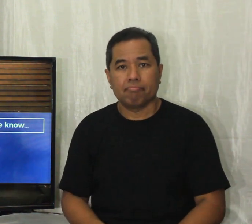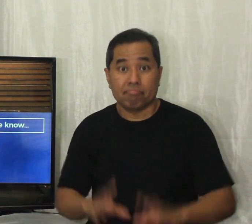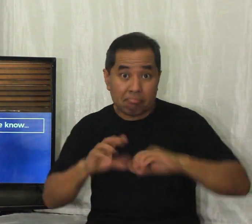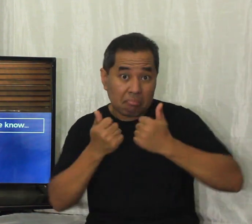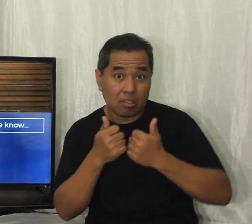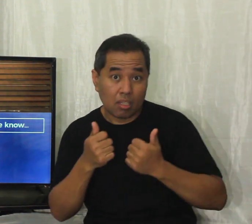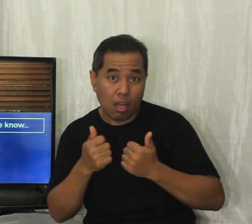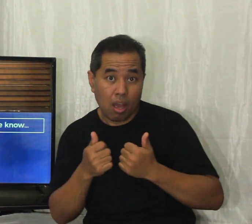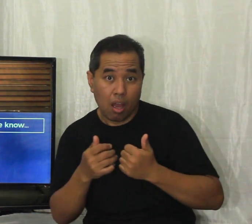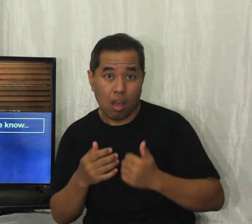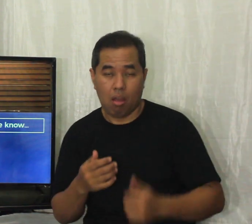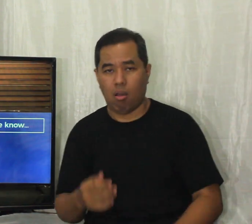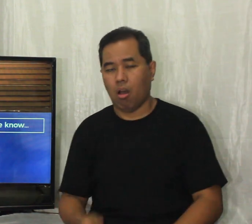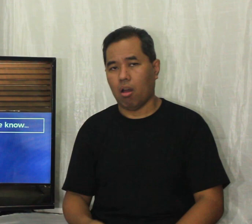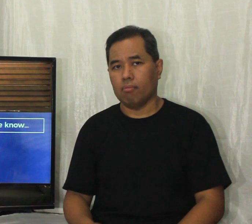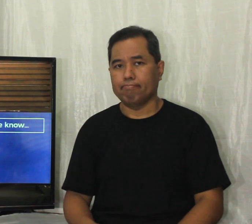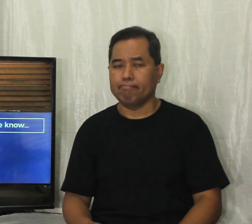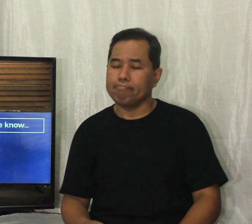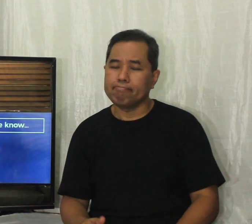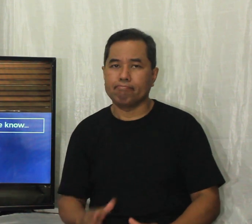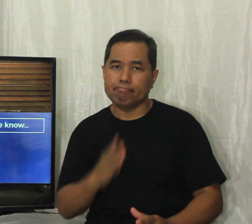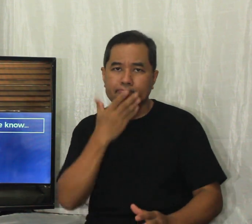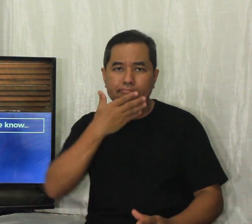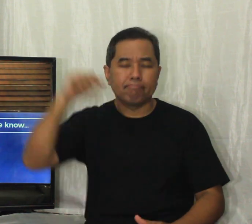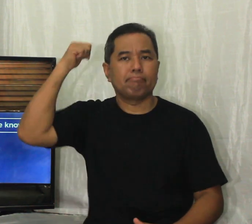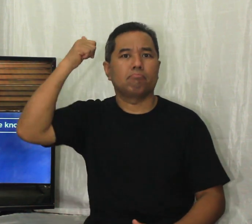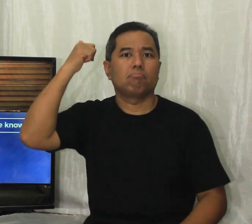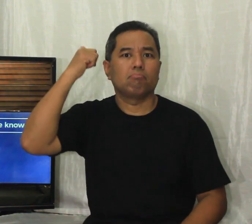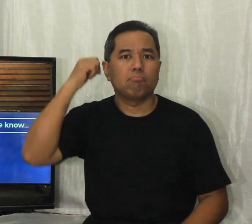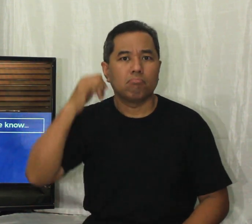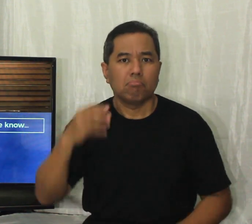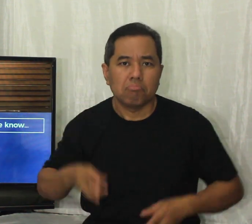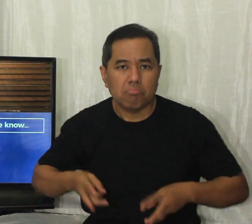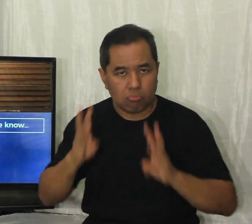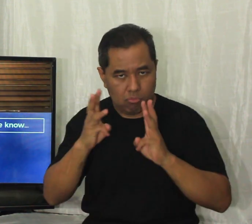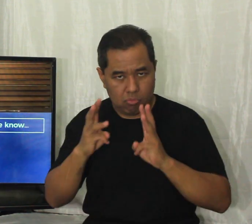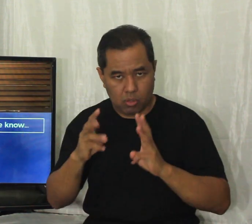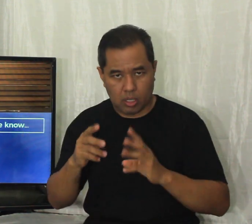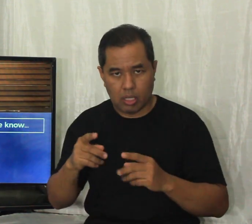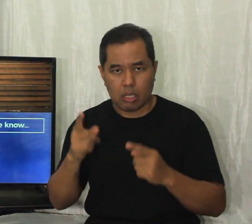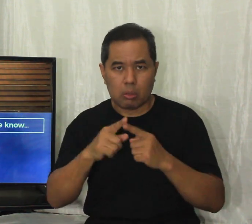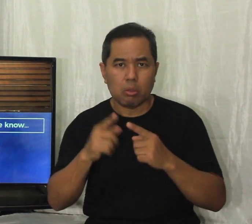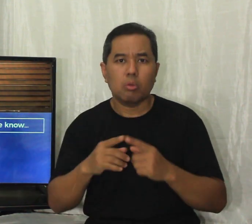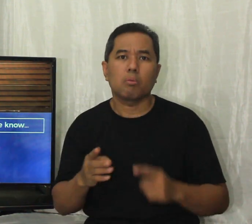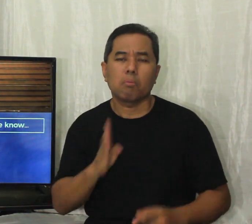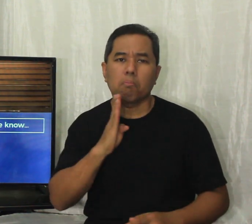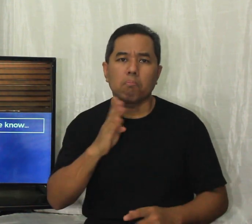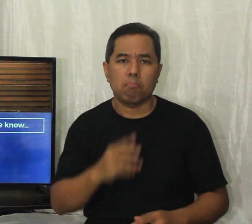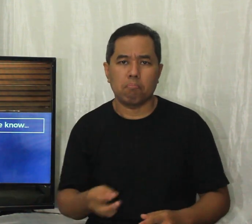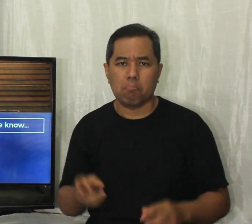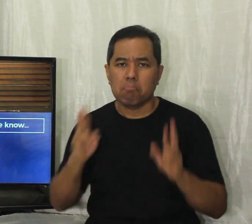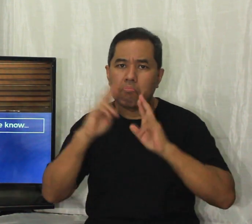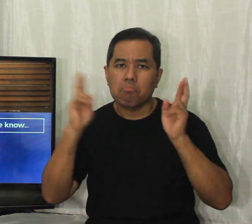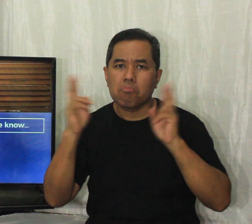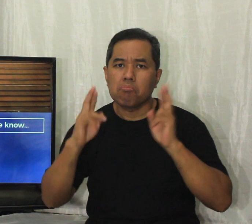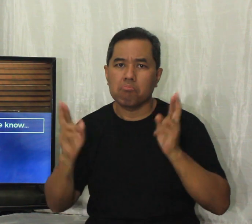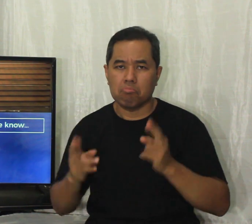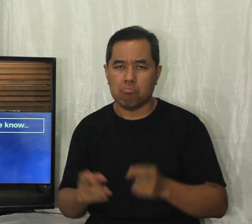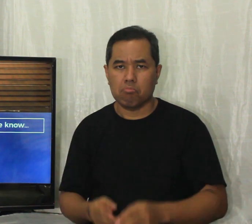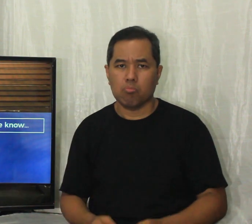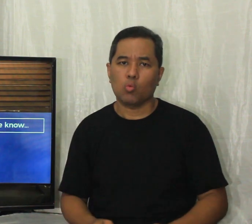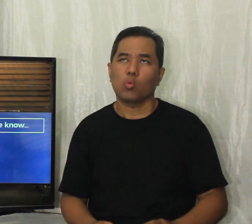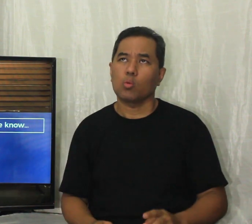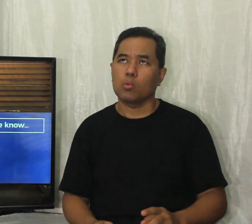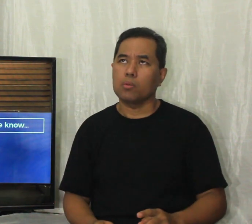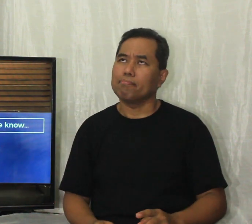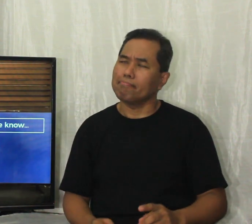to be spiritually ready is to come to faith to Jesus. When we're talking about the return of Jesus, the best way to prepare is to come to Him,